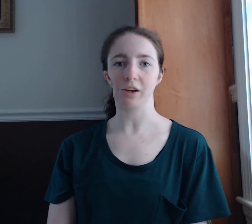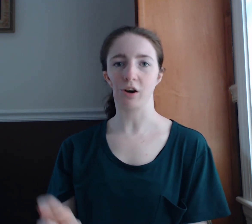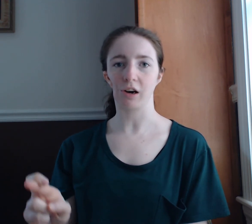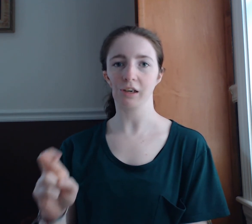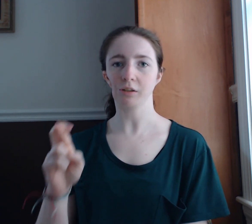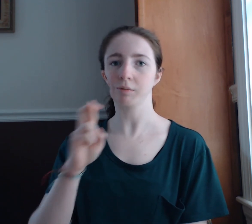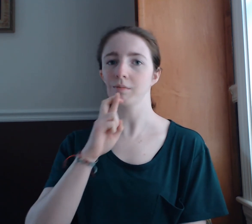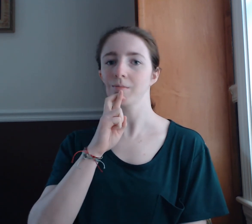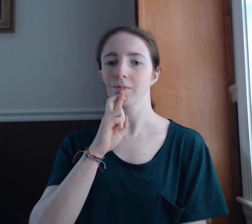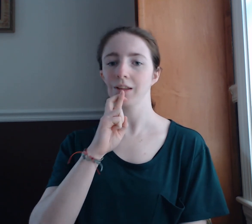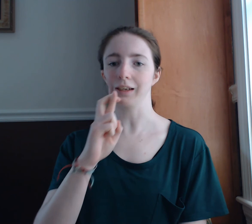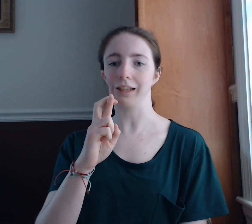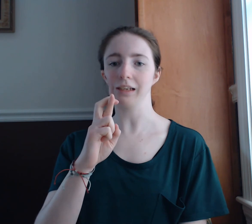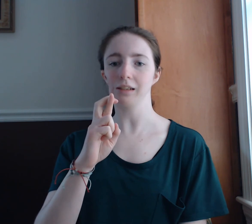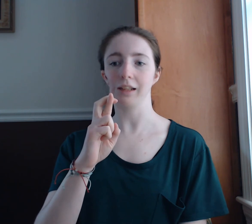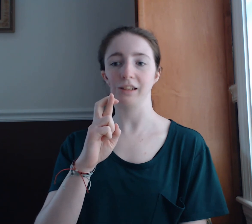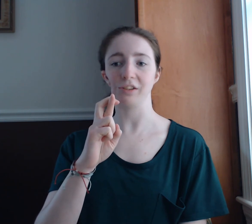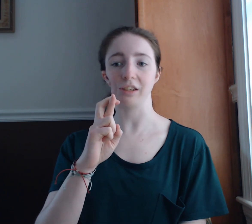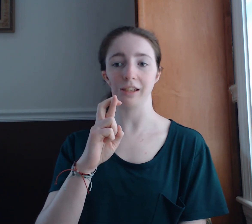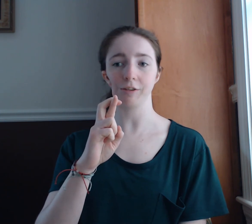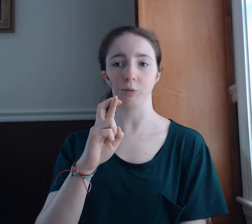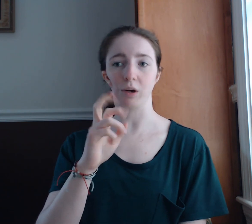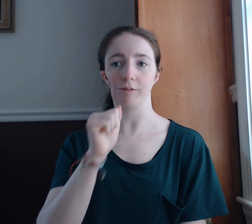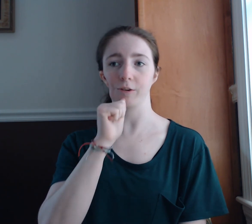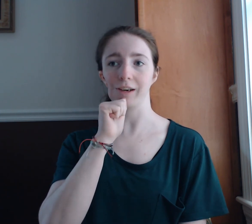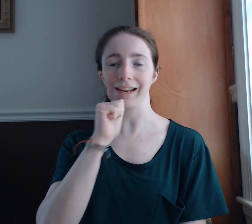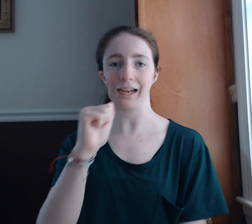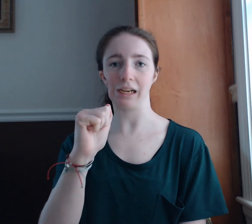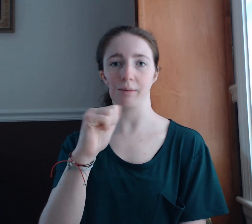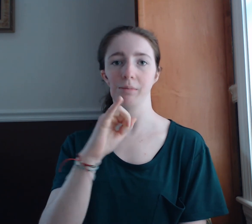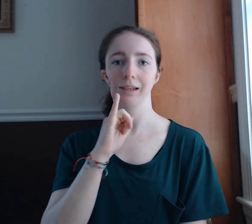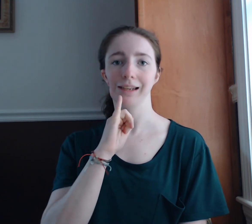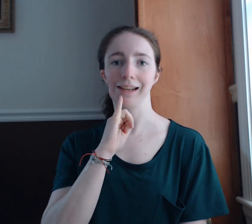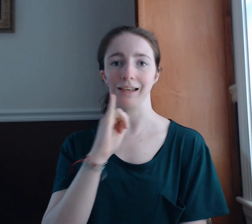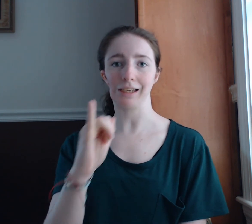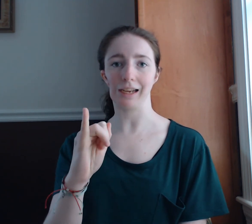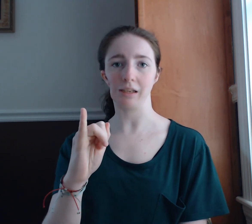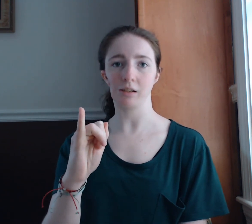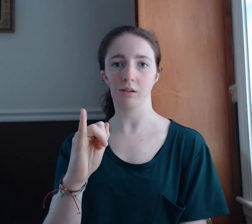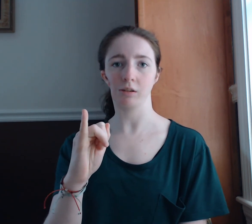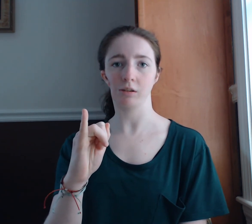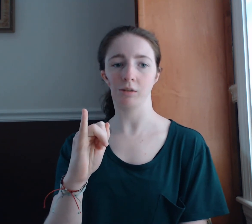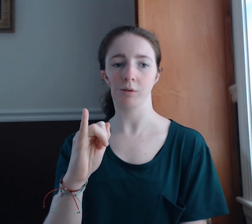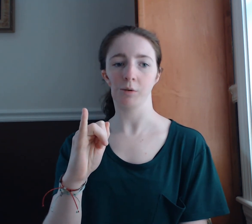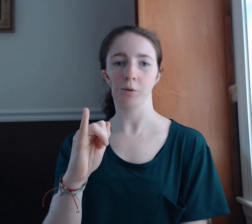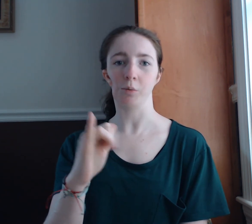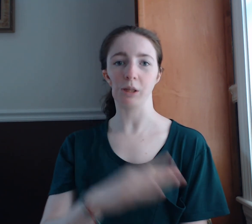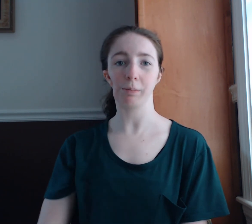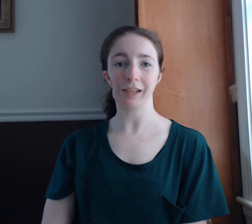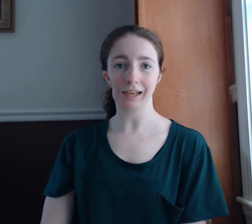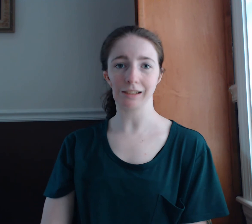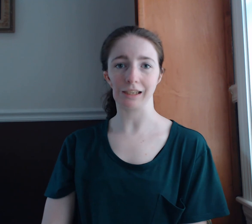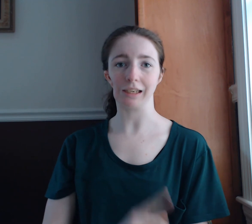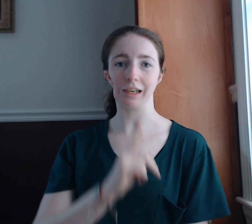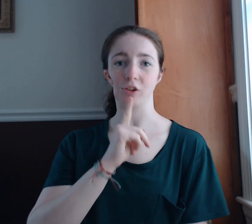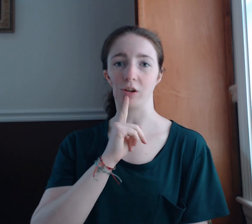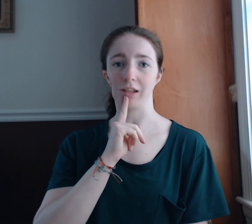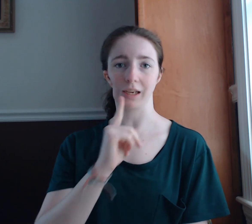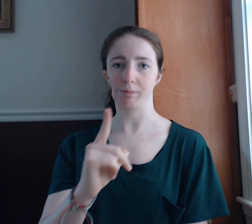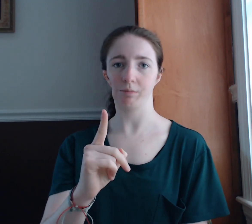are like this, and then there's a different one for am and is. With PSE, it's all the same. It's